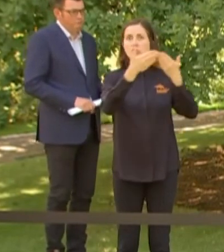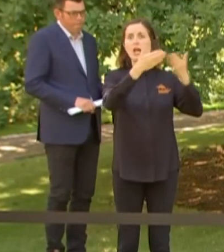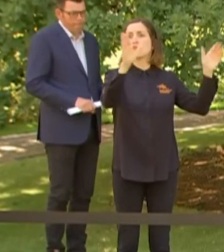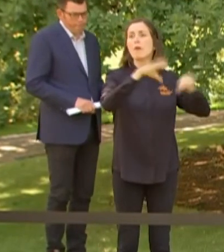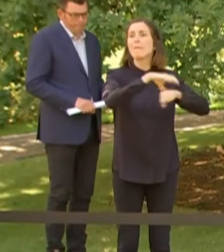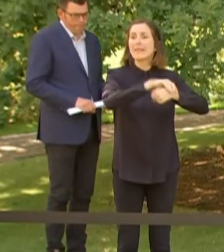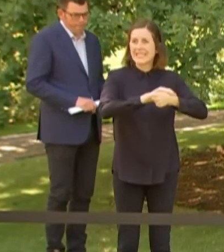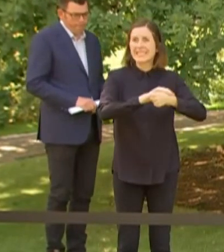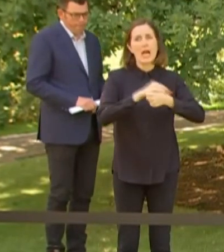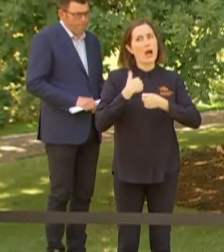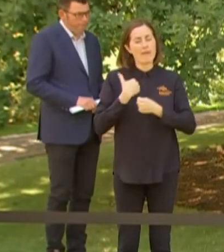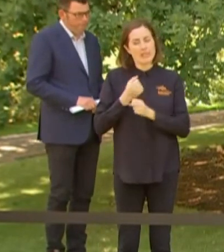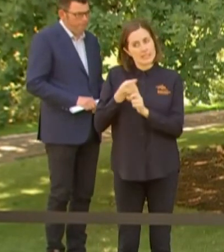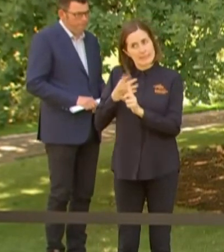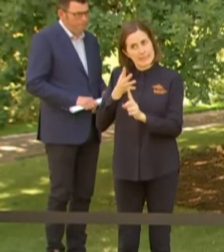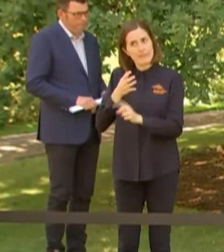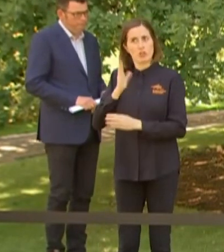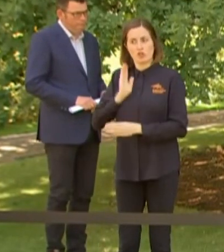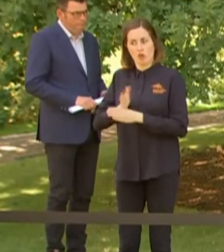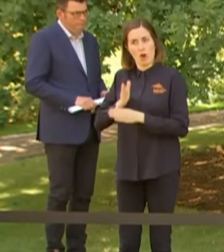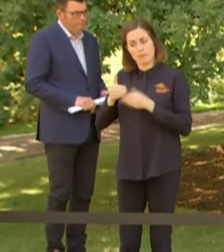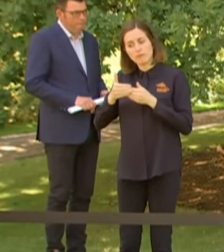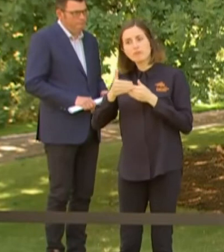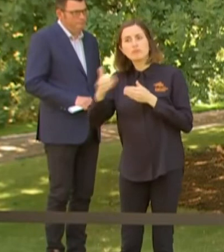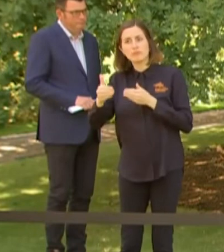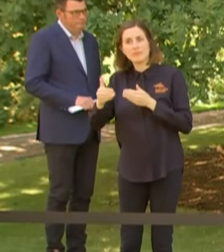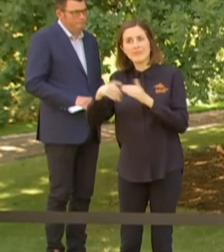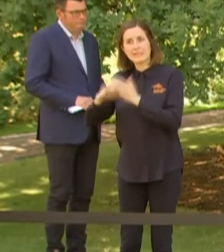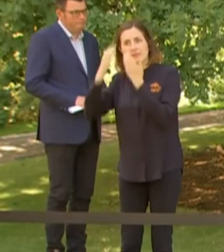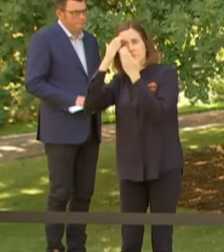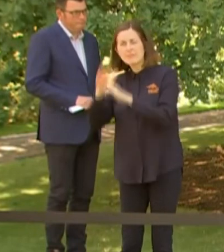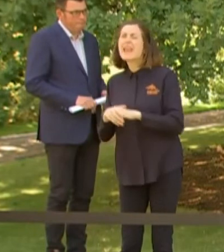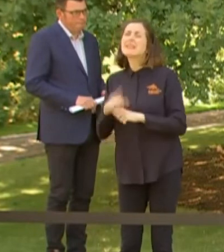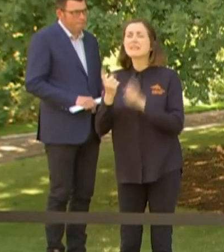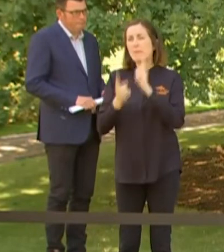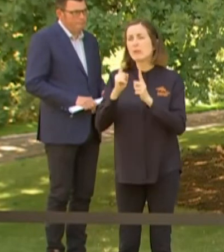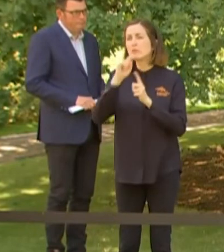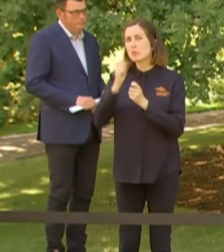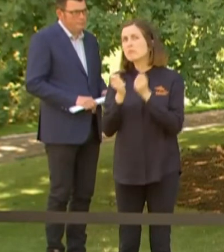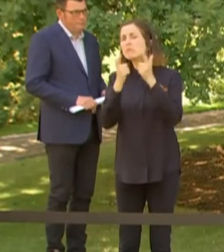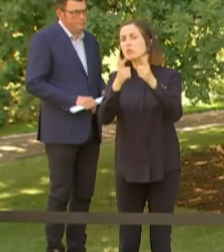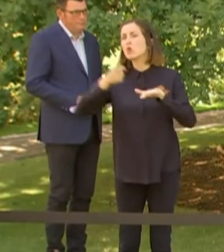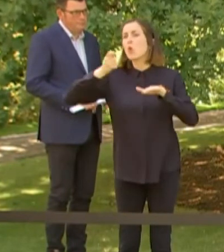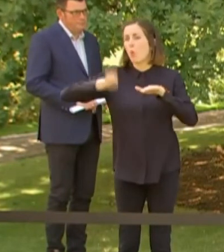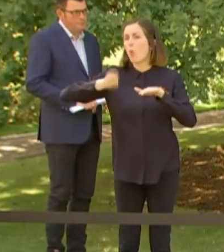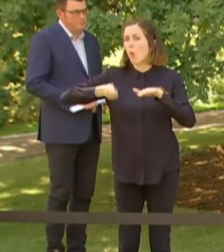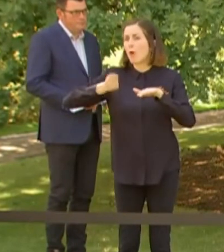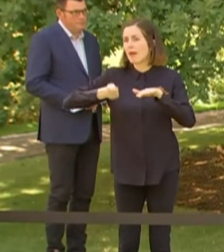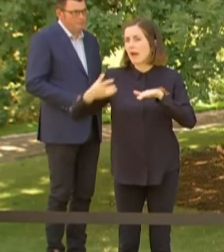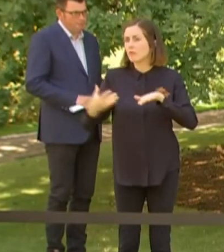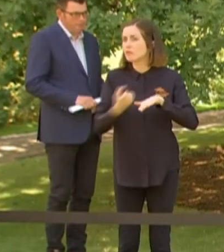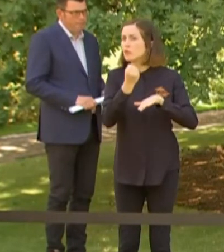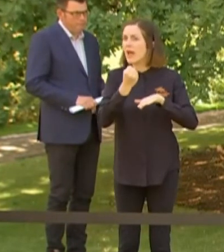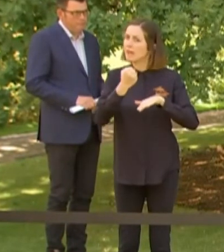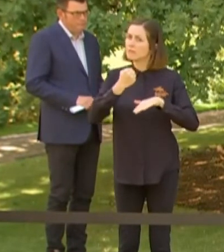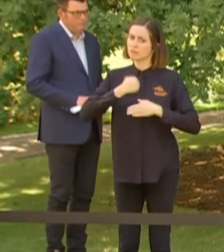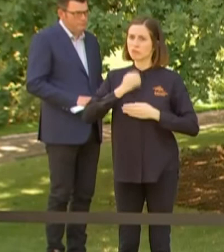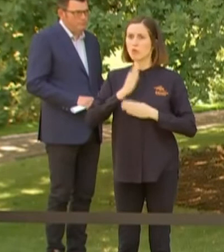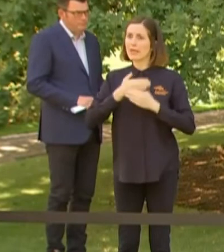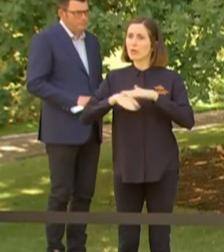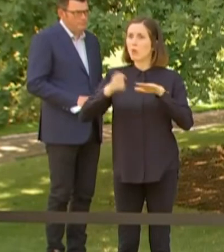police who are doing their training, and on occasions court duties, but we're working with the courts in relation to minimising that as much